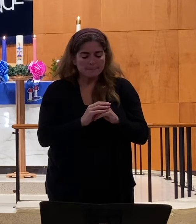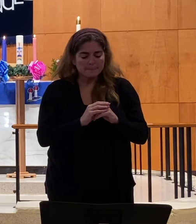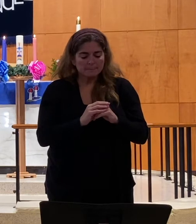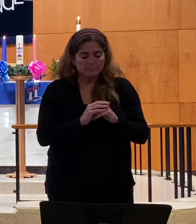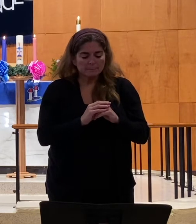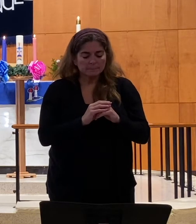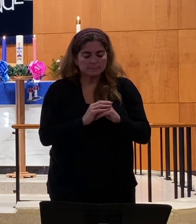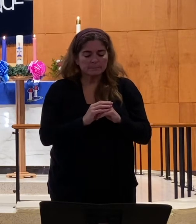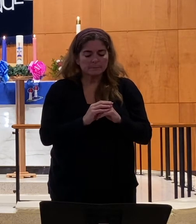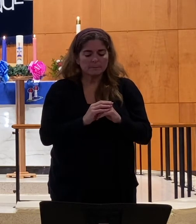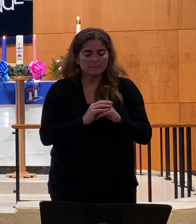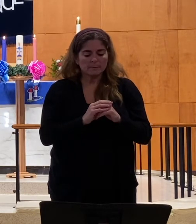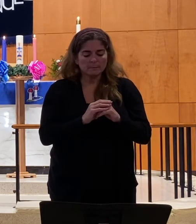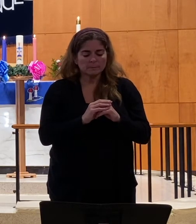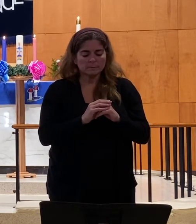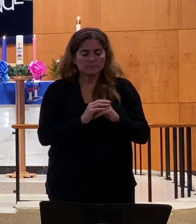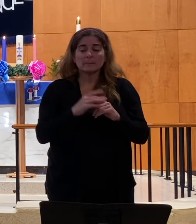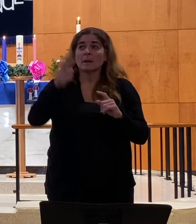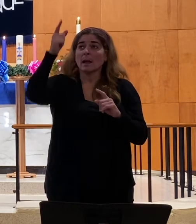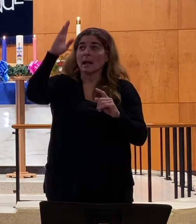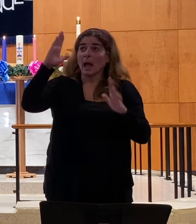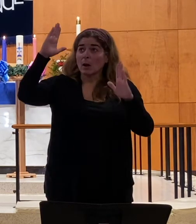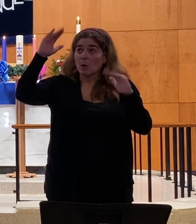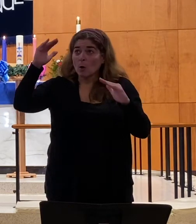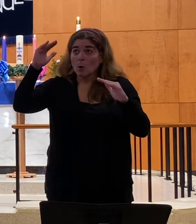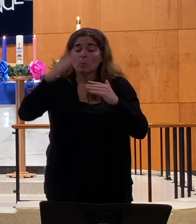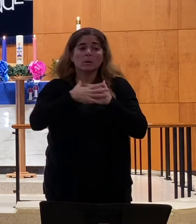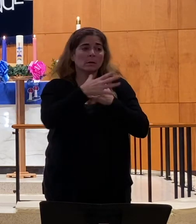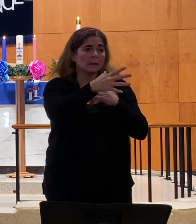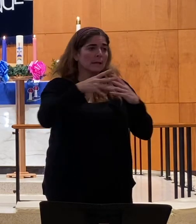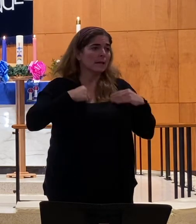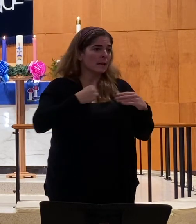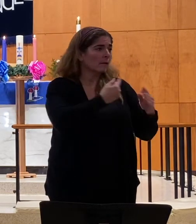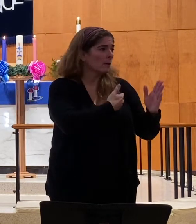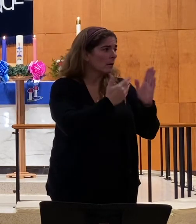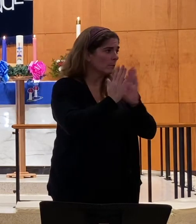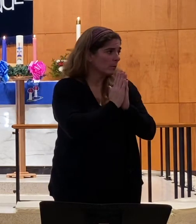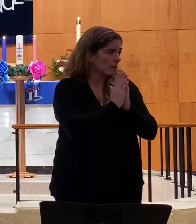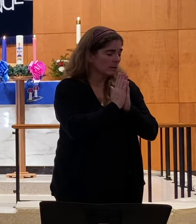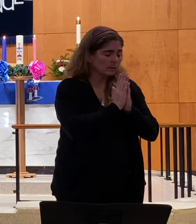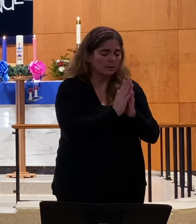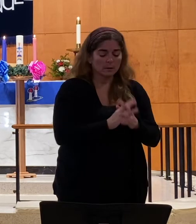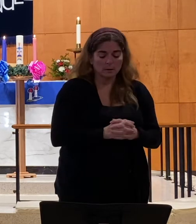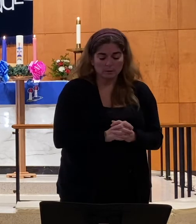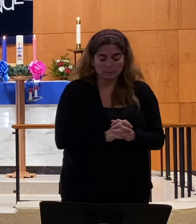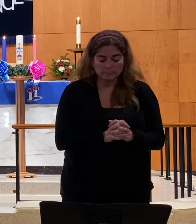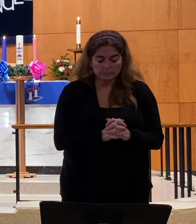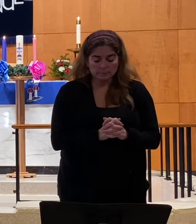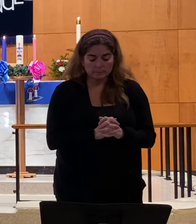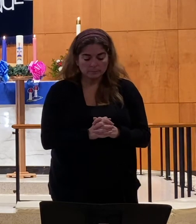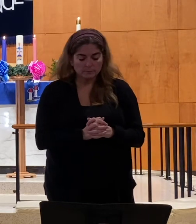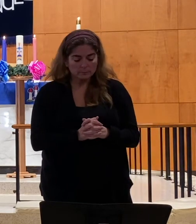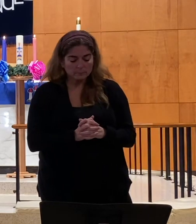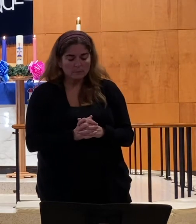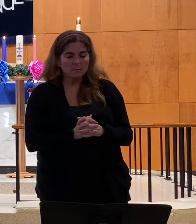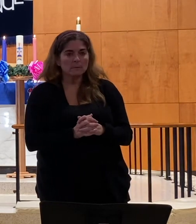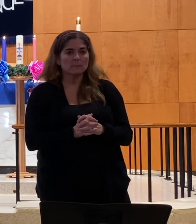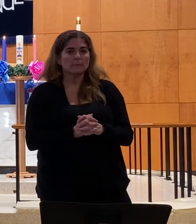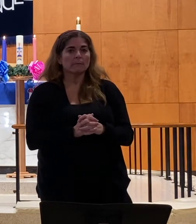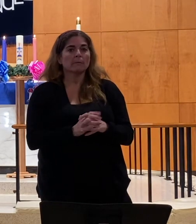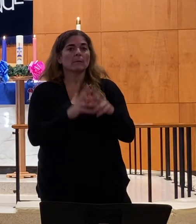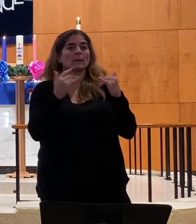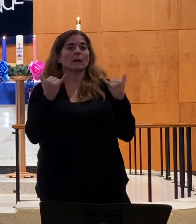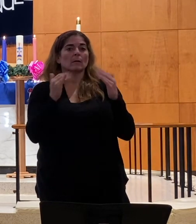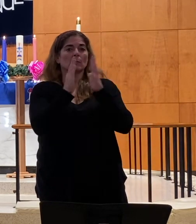Each ending with the words, God of hopefulness, and all responding with, hear our prayer. Let us